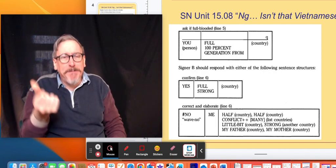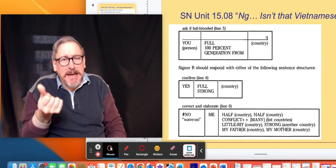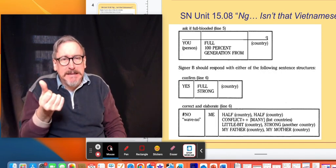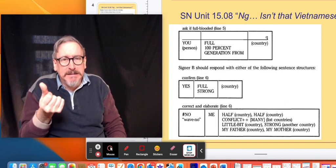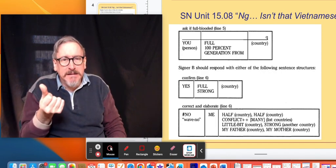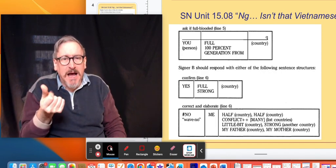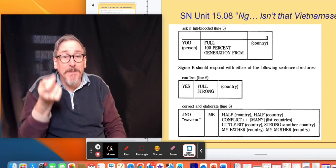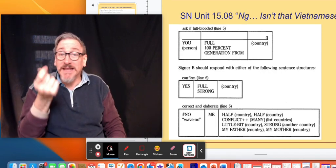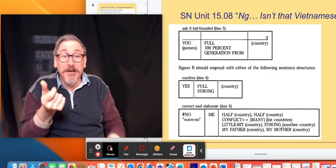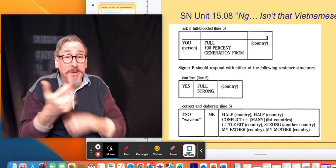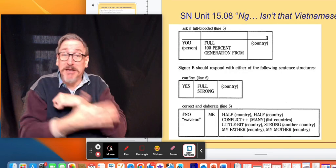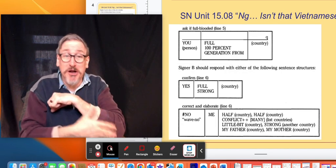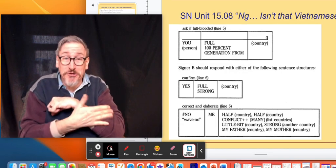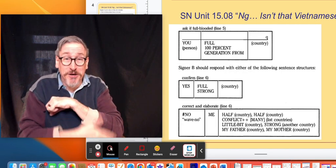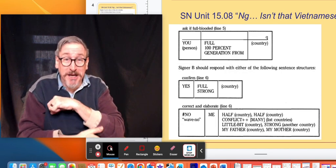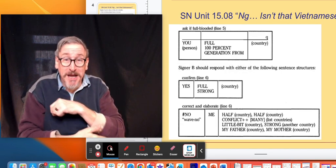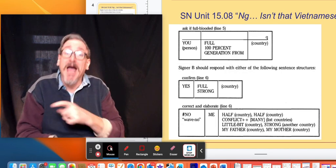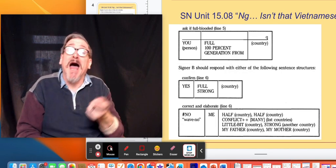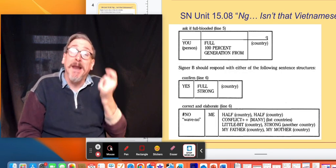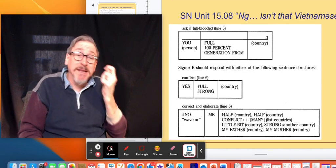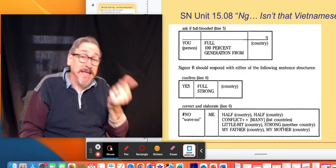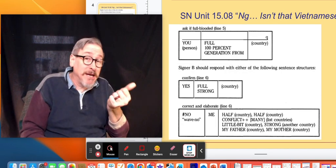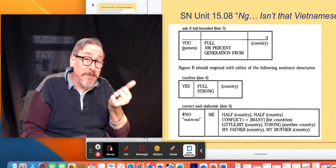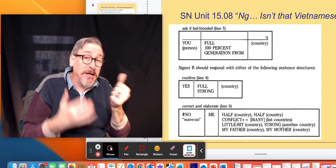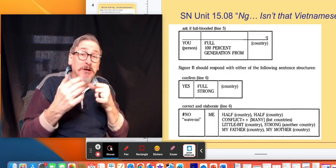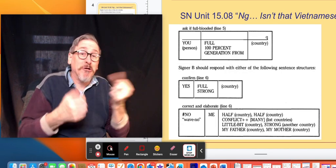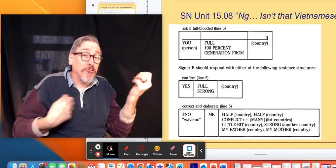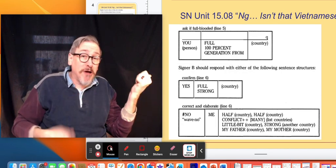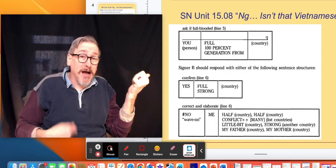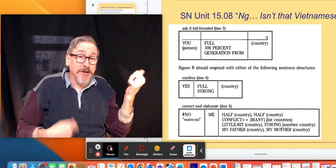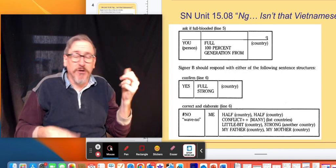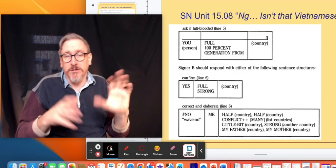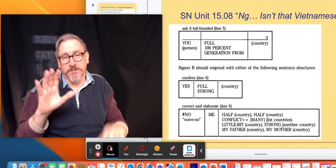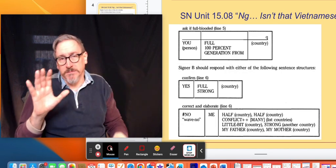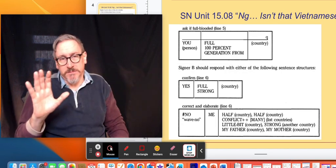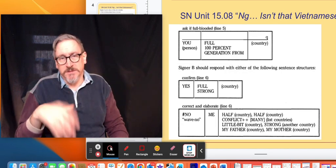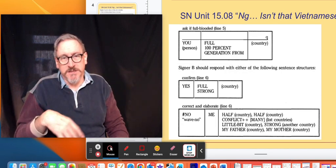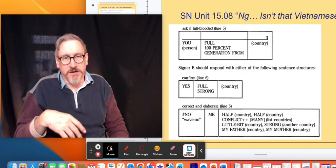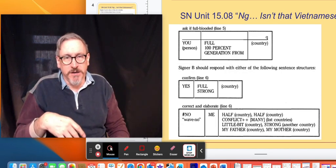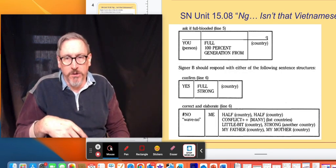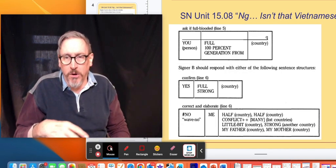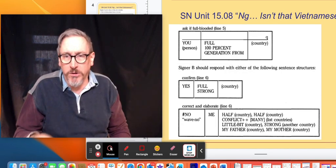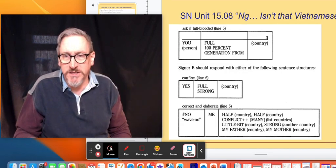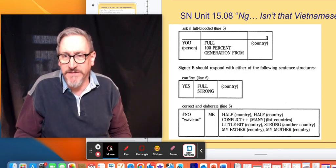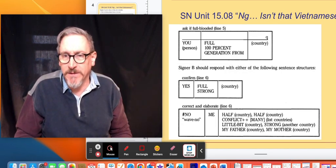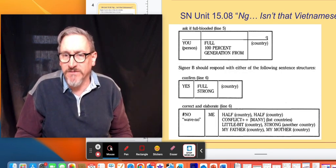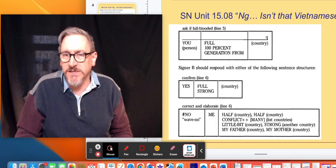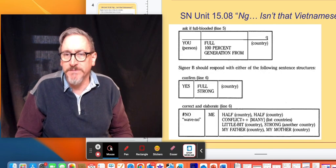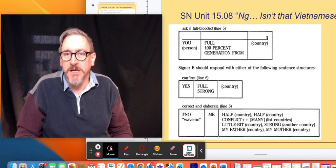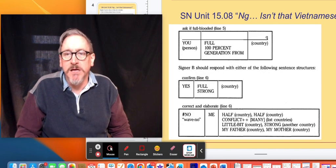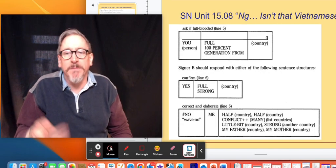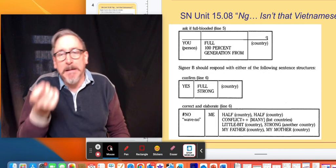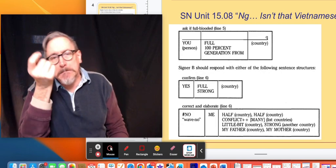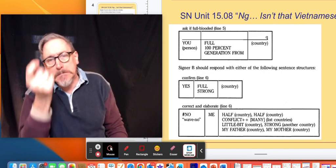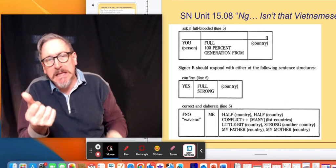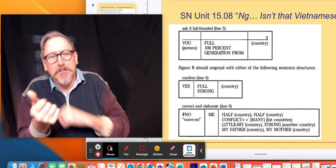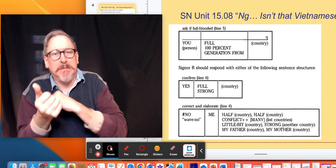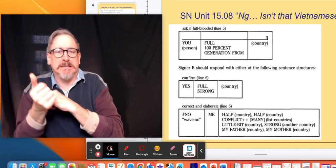I'm a little bit country, and I'm a little bit rock and roll. Sorry, old TV reference.